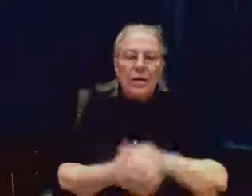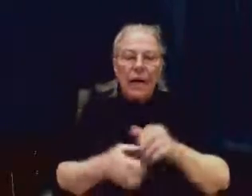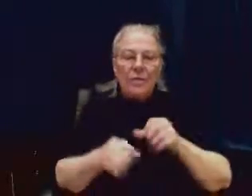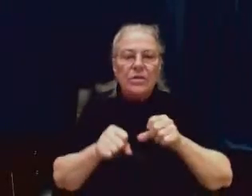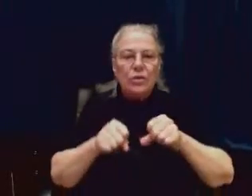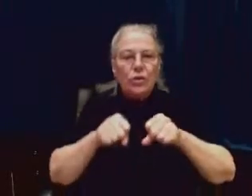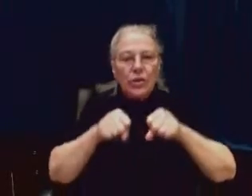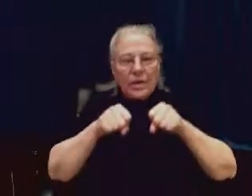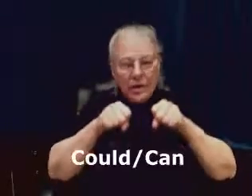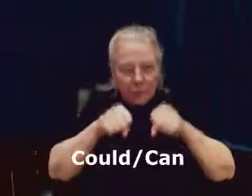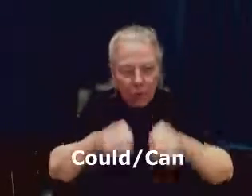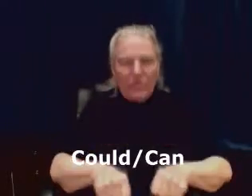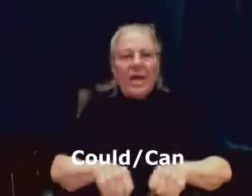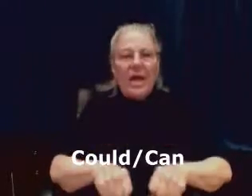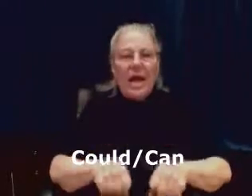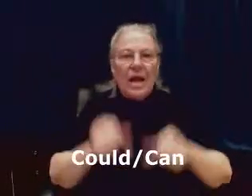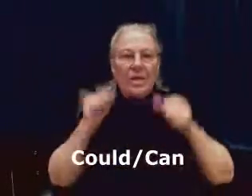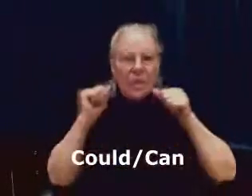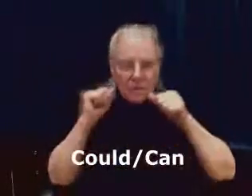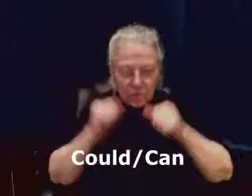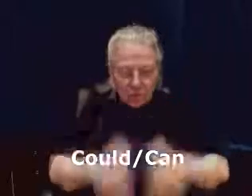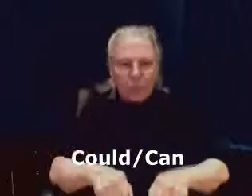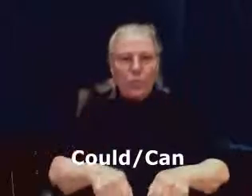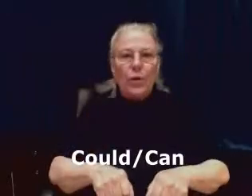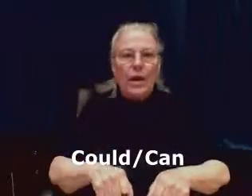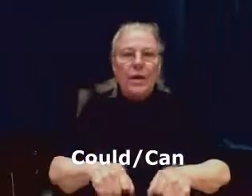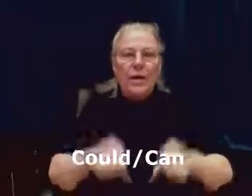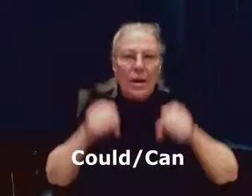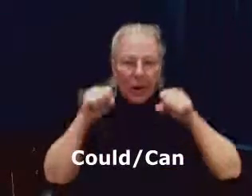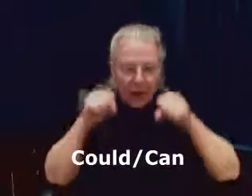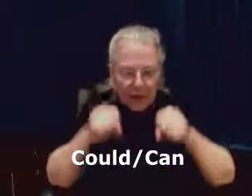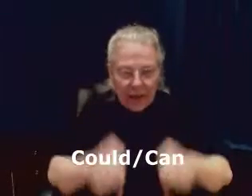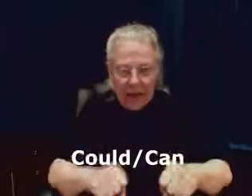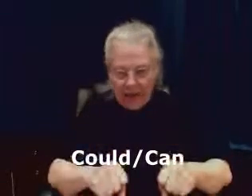Now this could is more of a can, and so you're just bringing it down. I can.